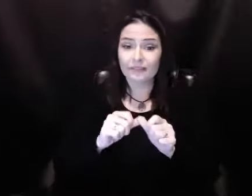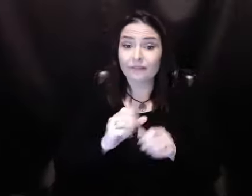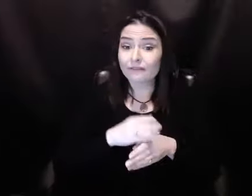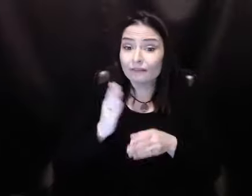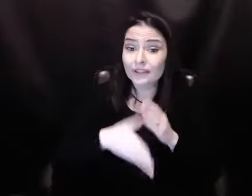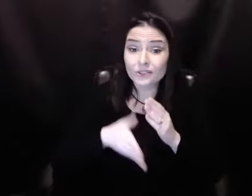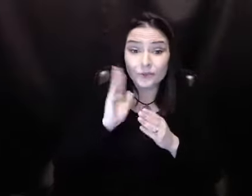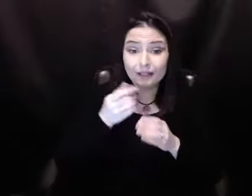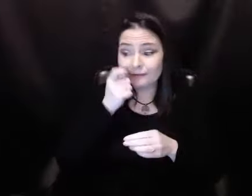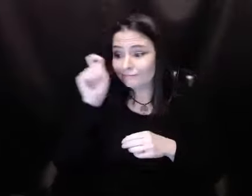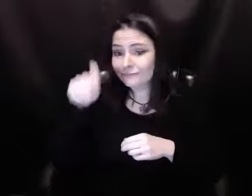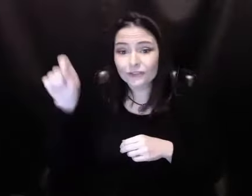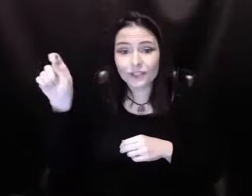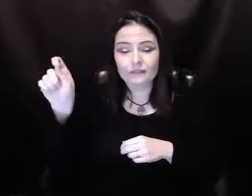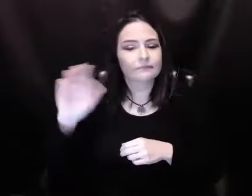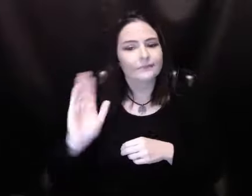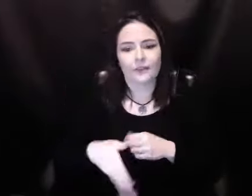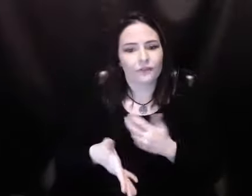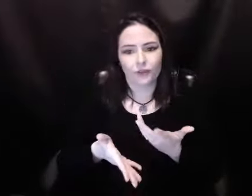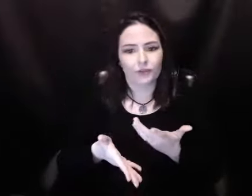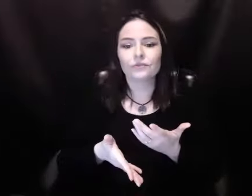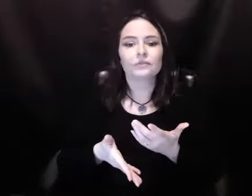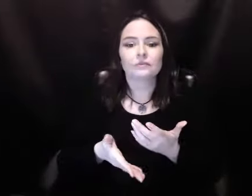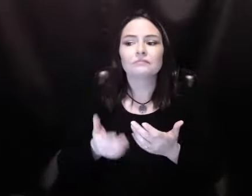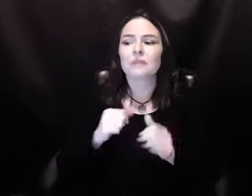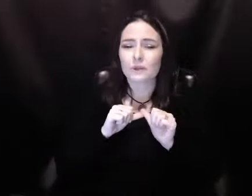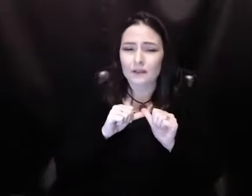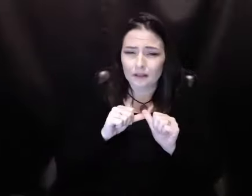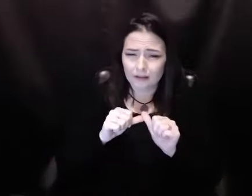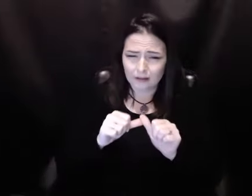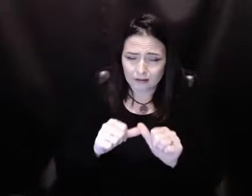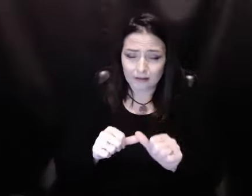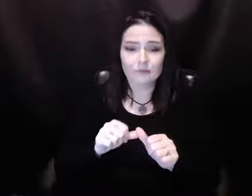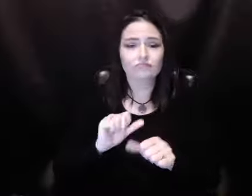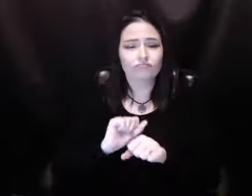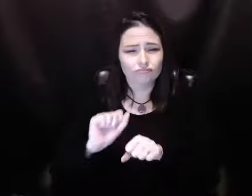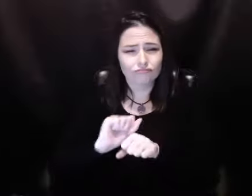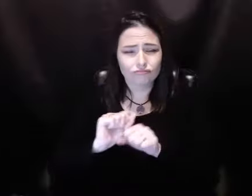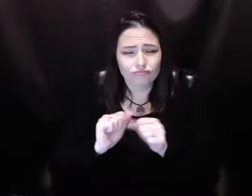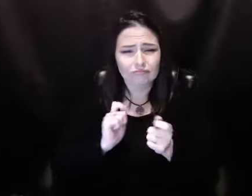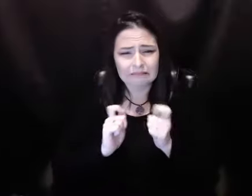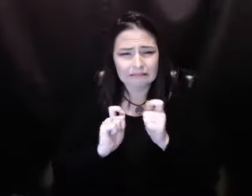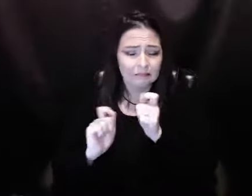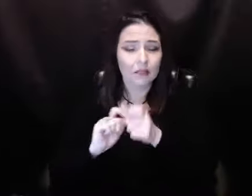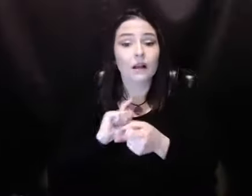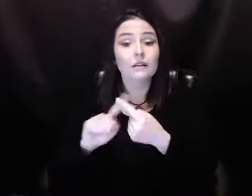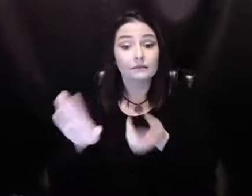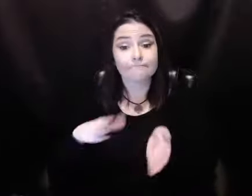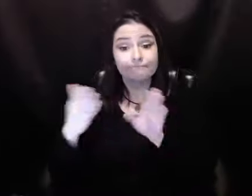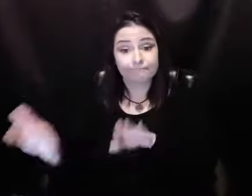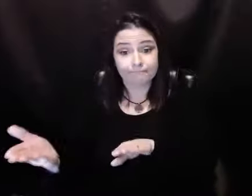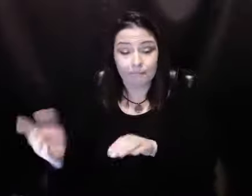the steps, I had to practice absolute and complete honesty throughout, or else it would have